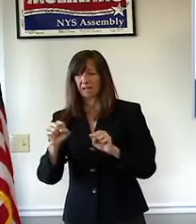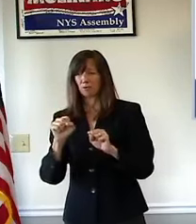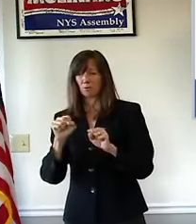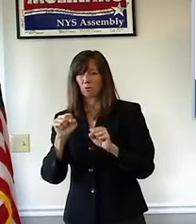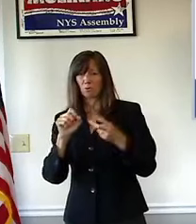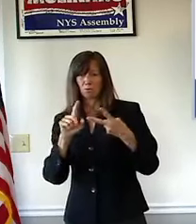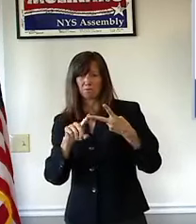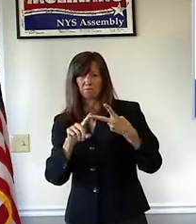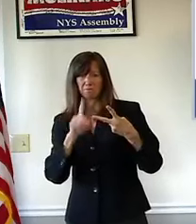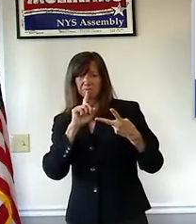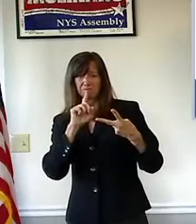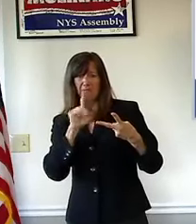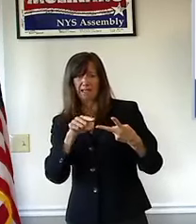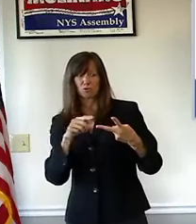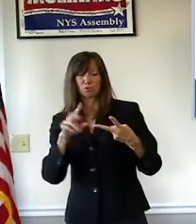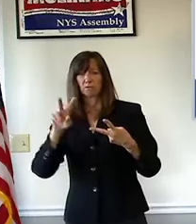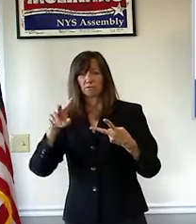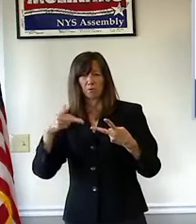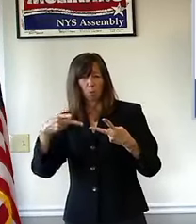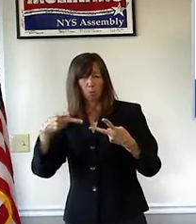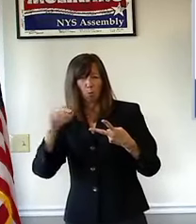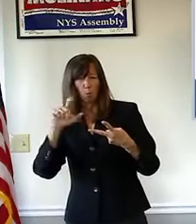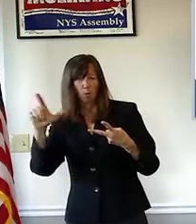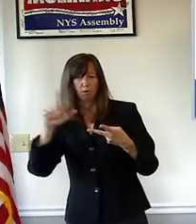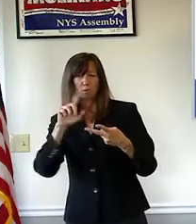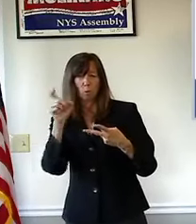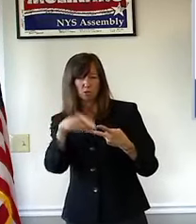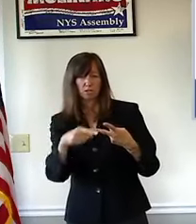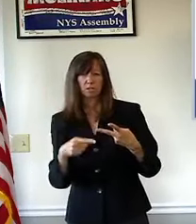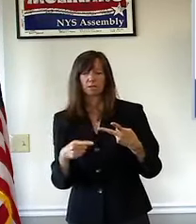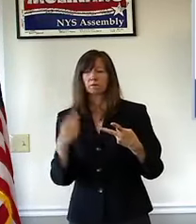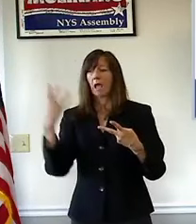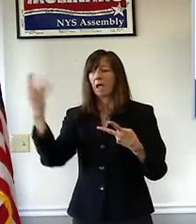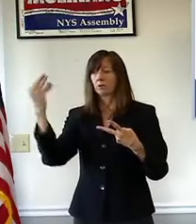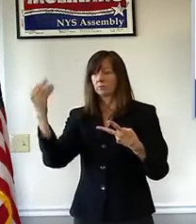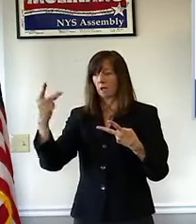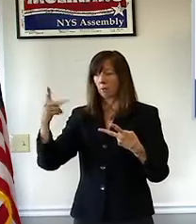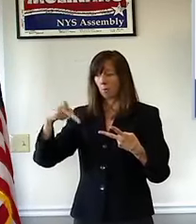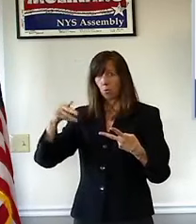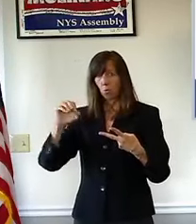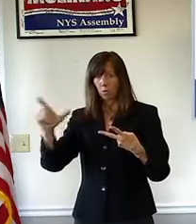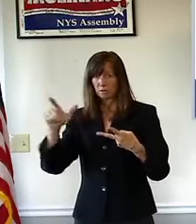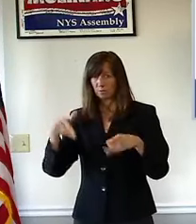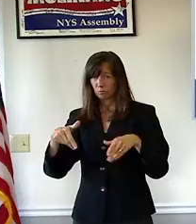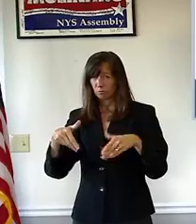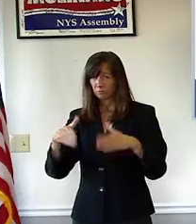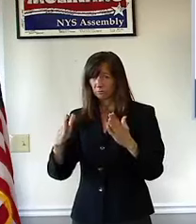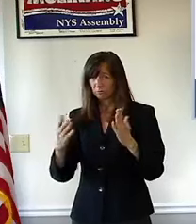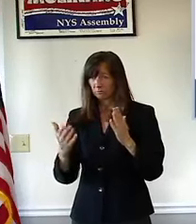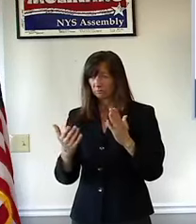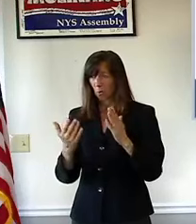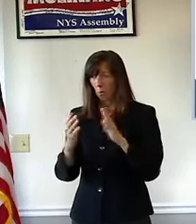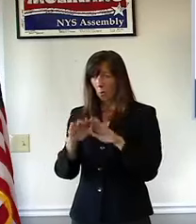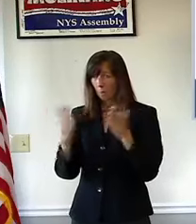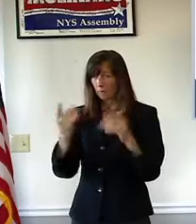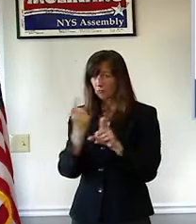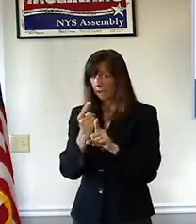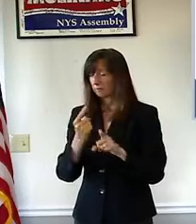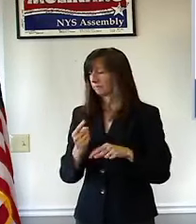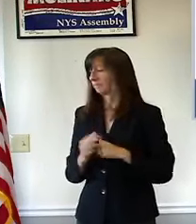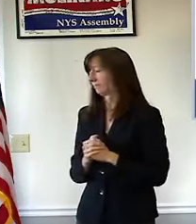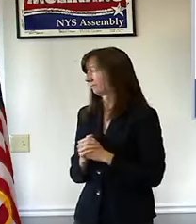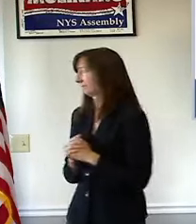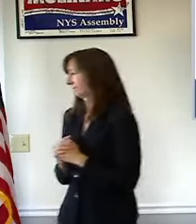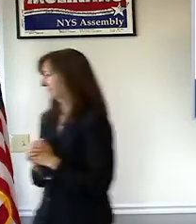any pool that has external access can be permitted to open. Am I wrong with that? That's